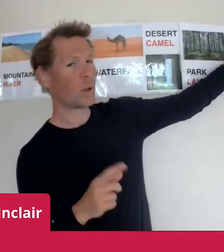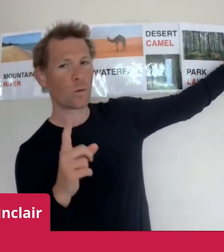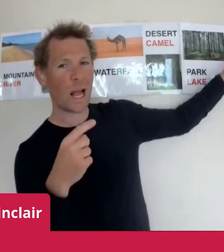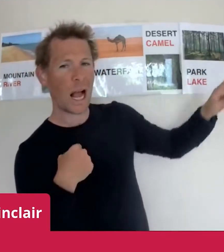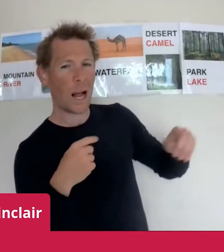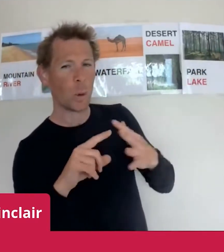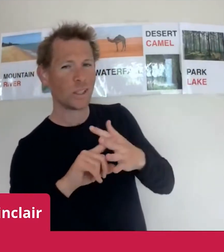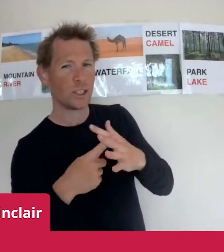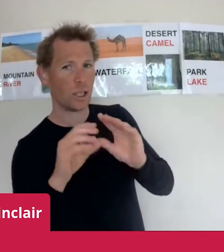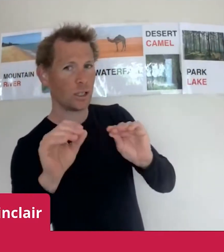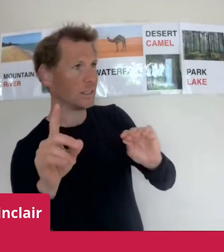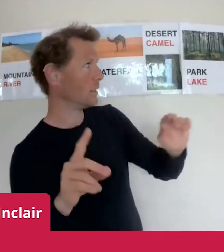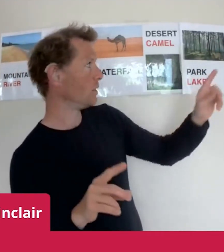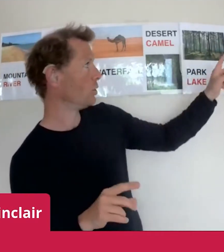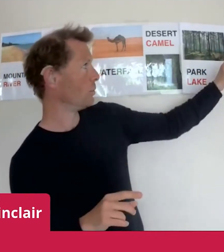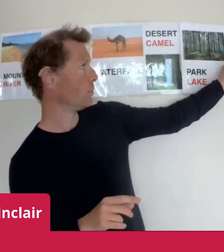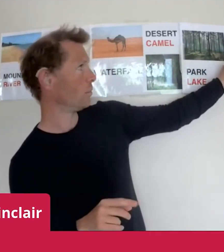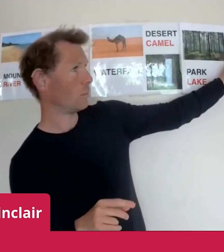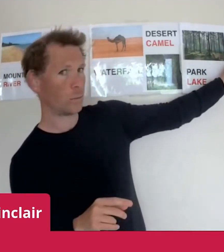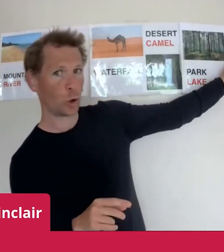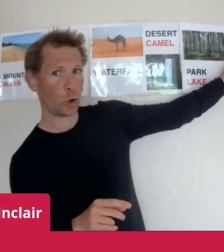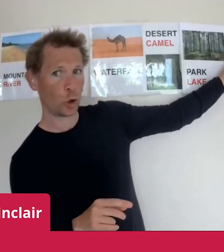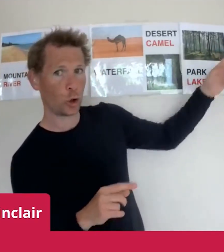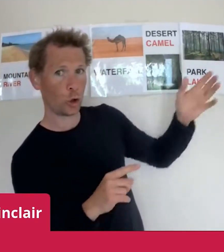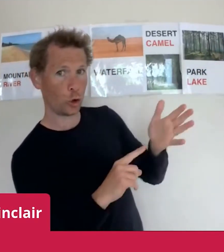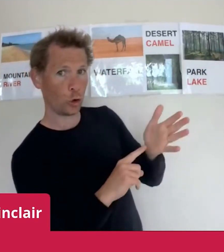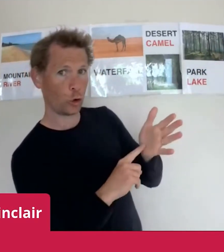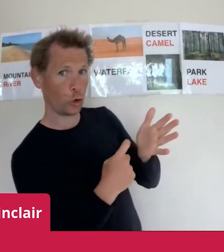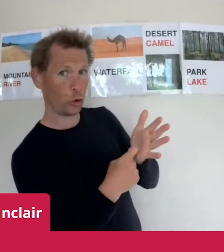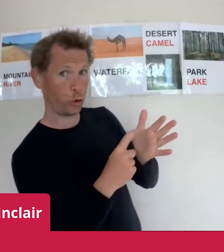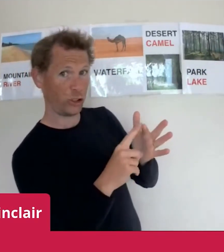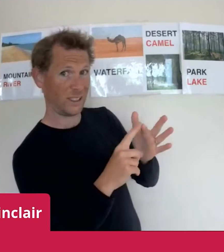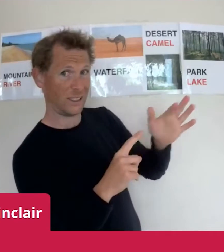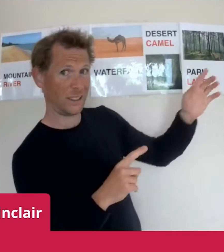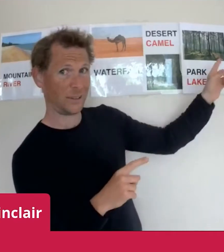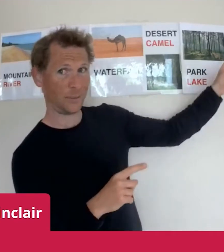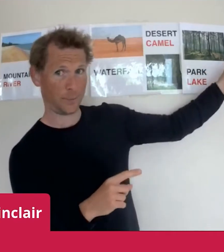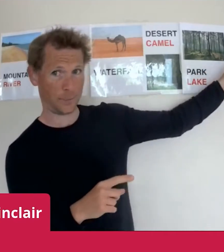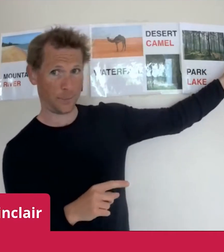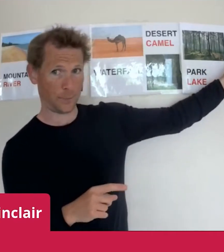So our next word is forest, but actually I'm going to teach you the sign for tree first.